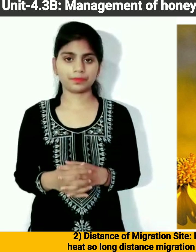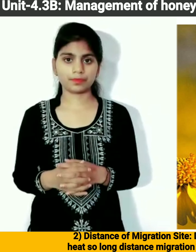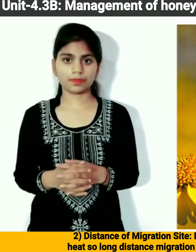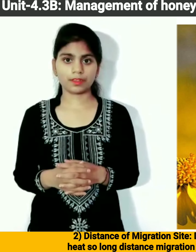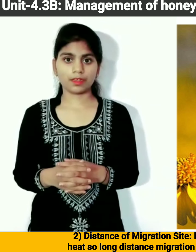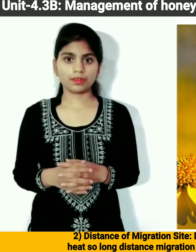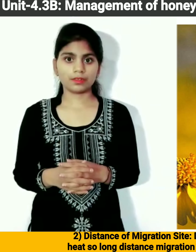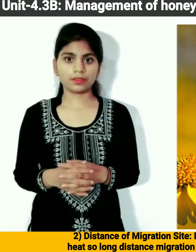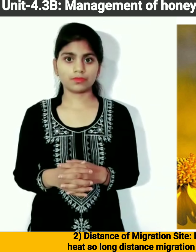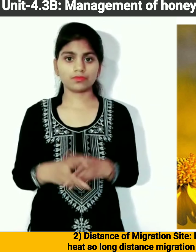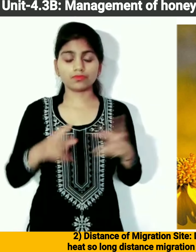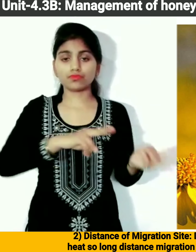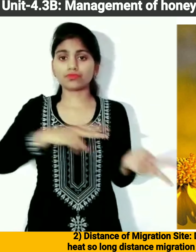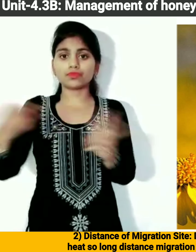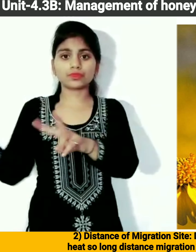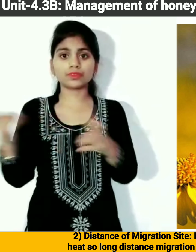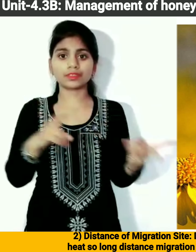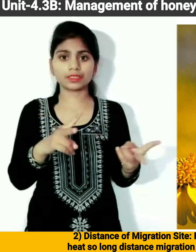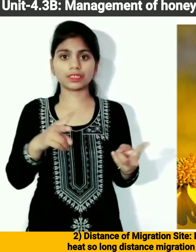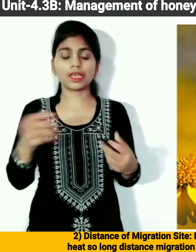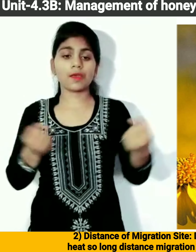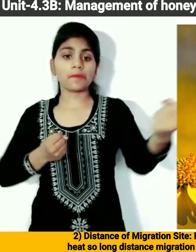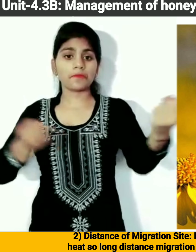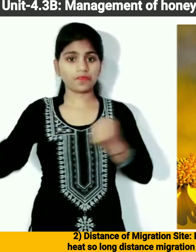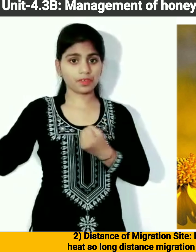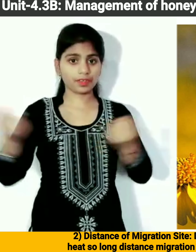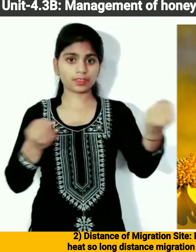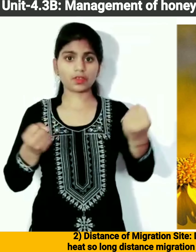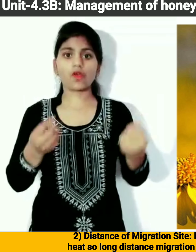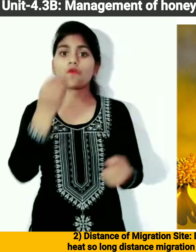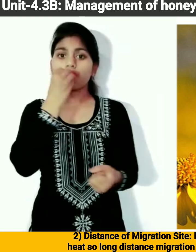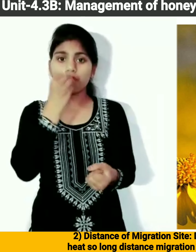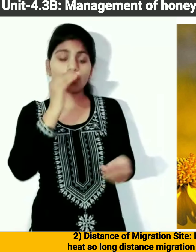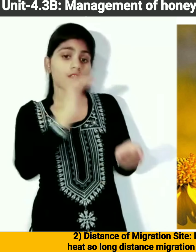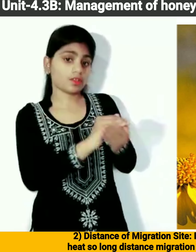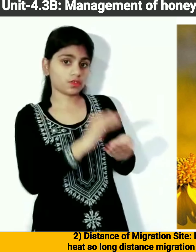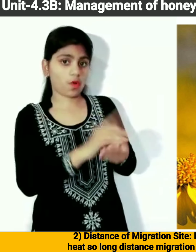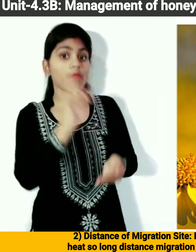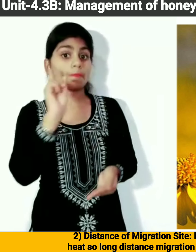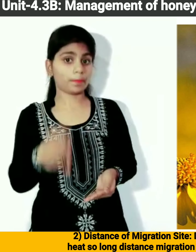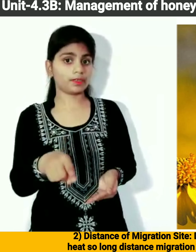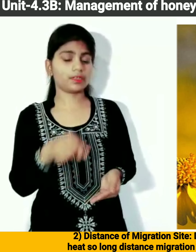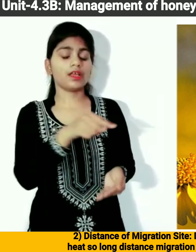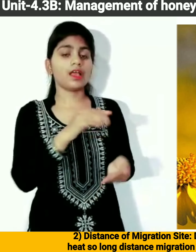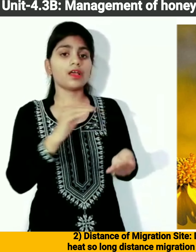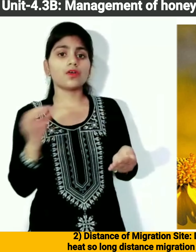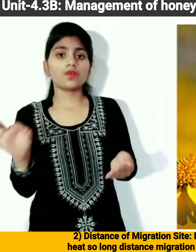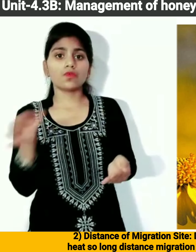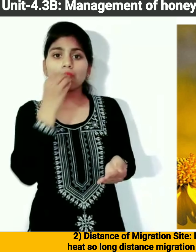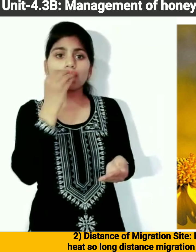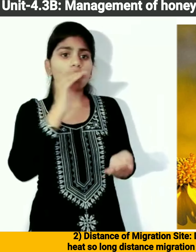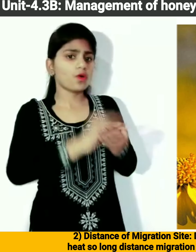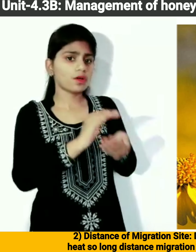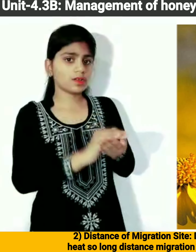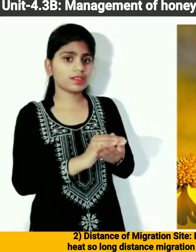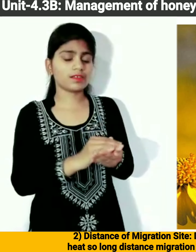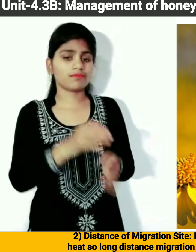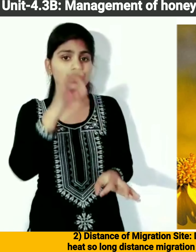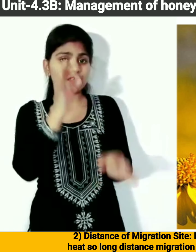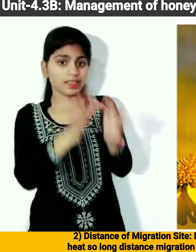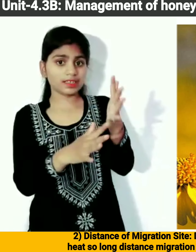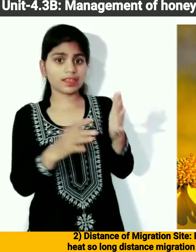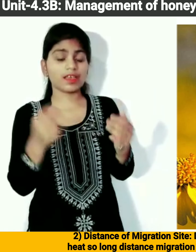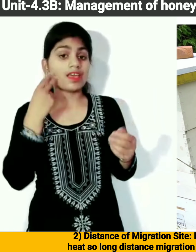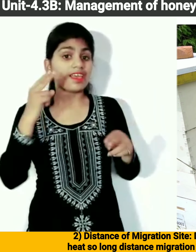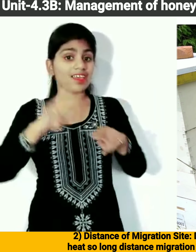to produce heat, so long distance migration of honey bees at a stretch is